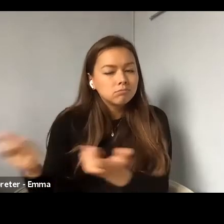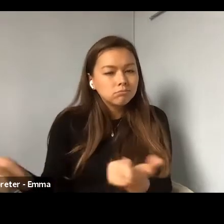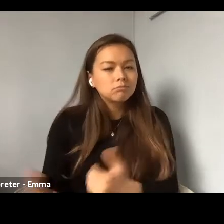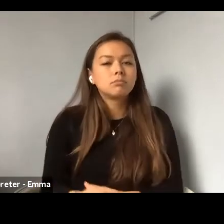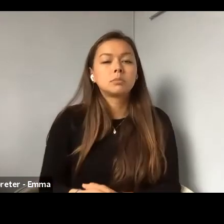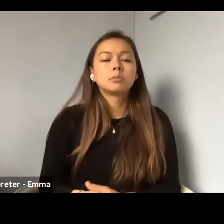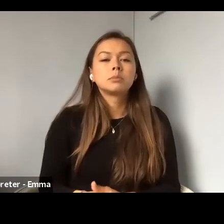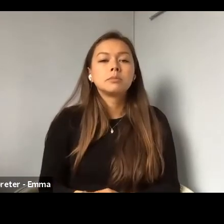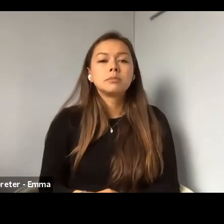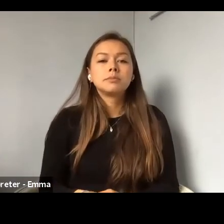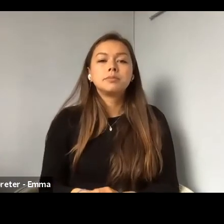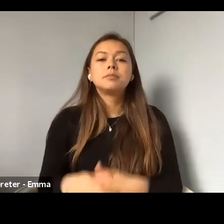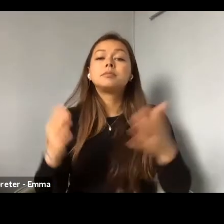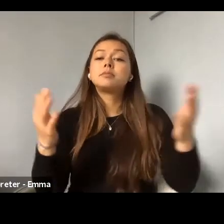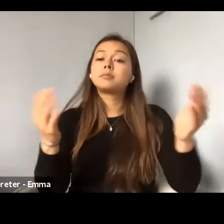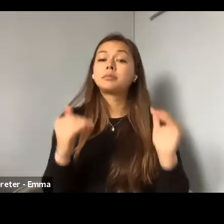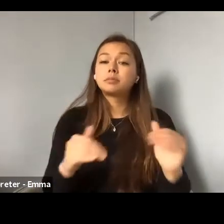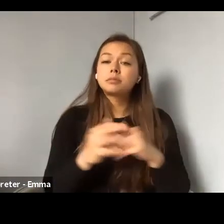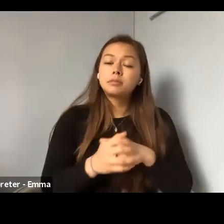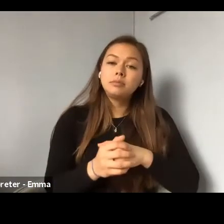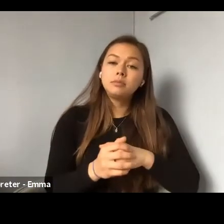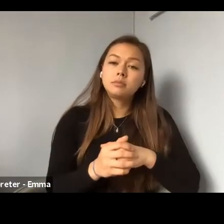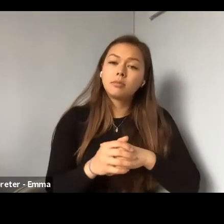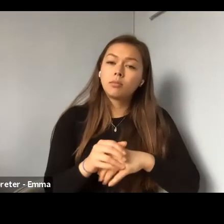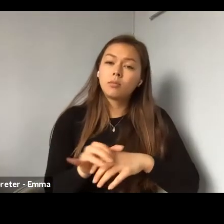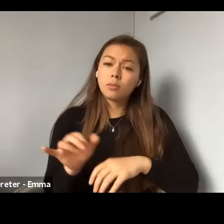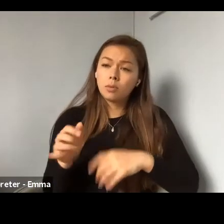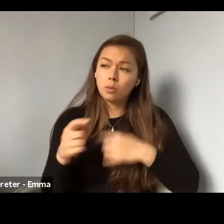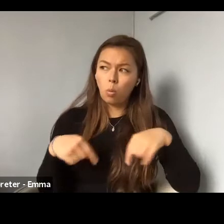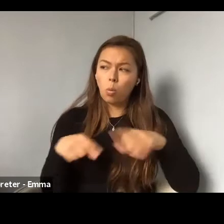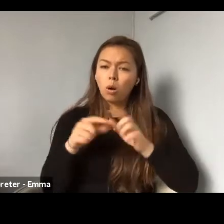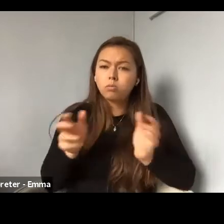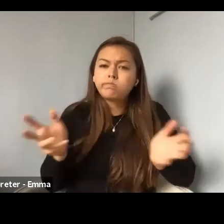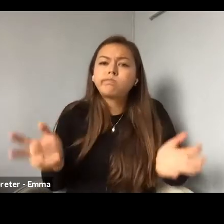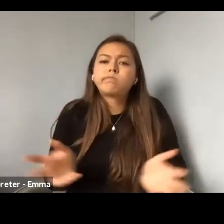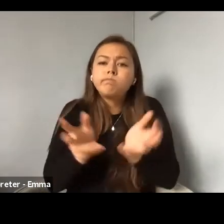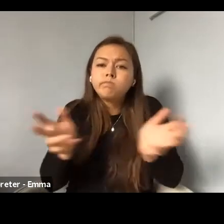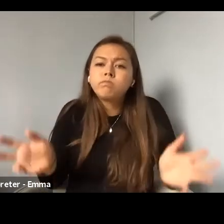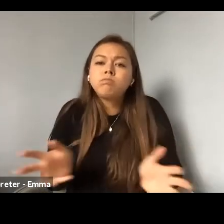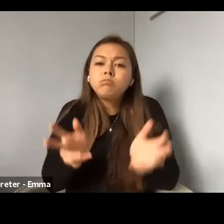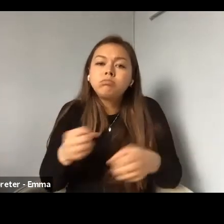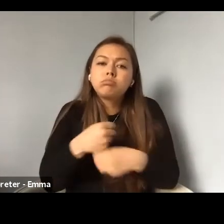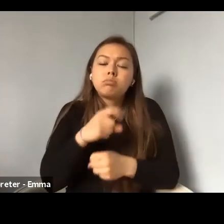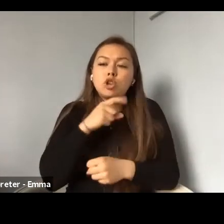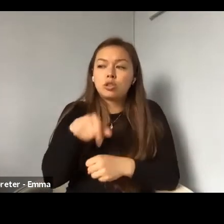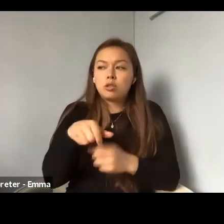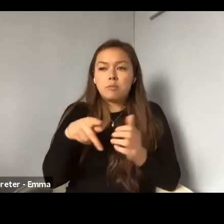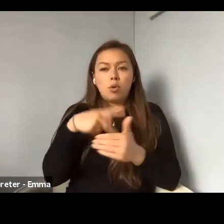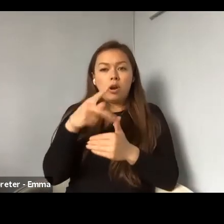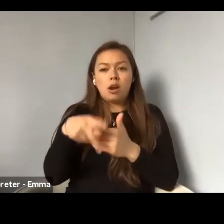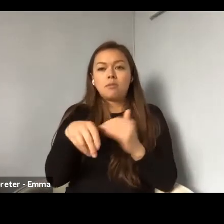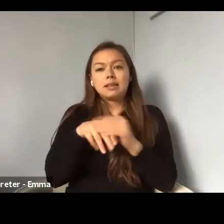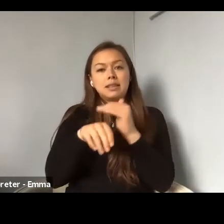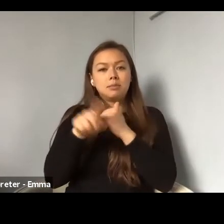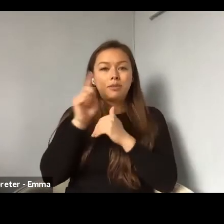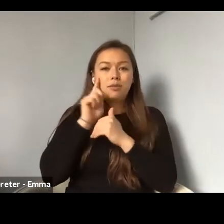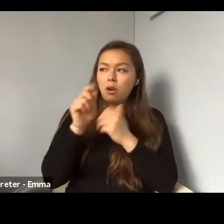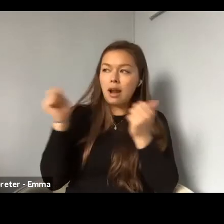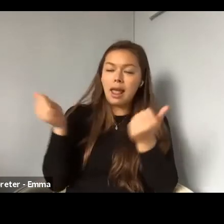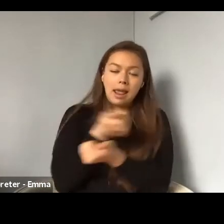And we really put in a lot of work to try and make sure that this program was accessible to anyone. So we do have some funding available